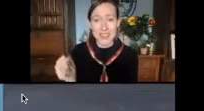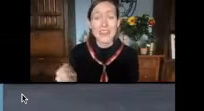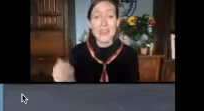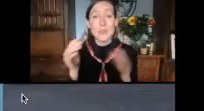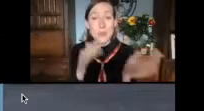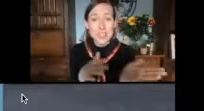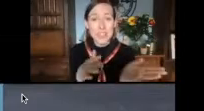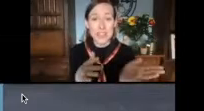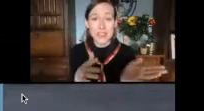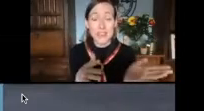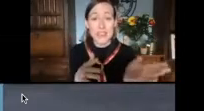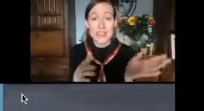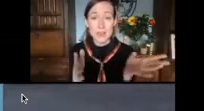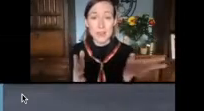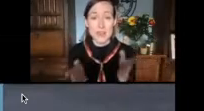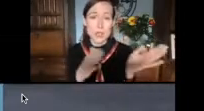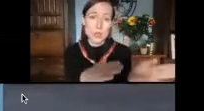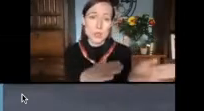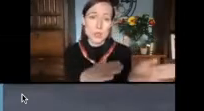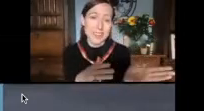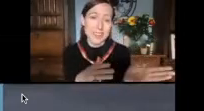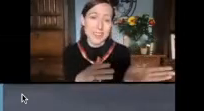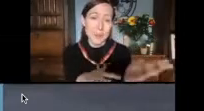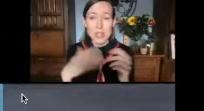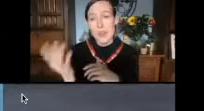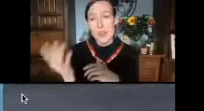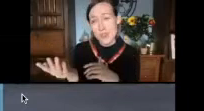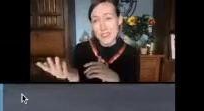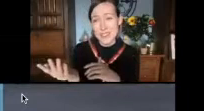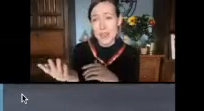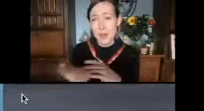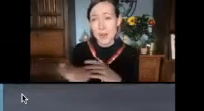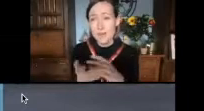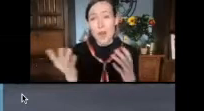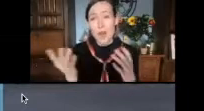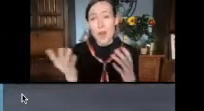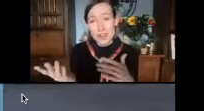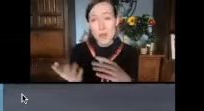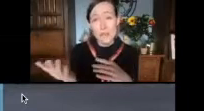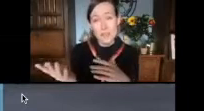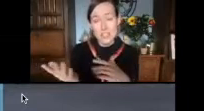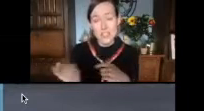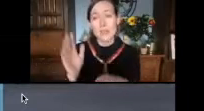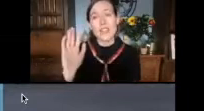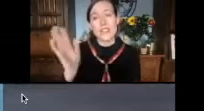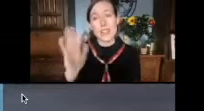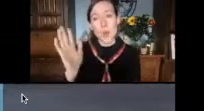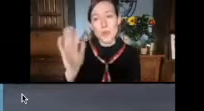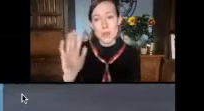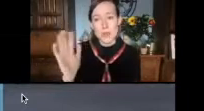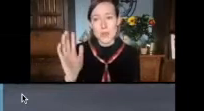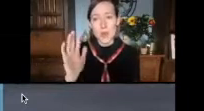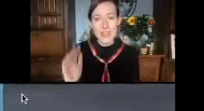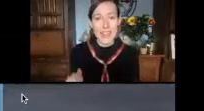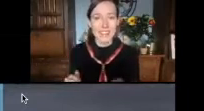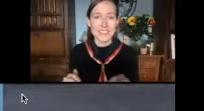identify British sign if a deaf person is using British Sign Language versus American or French, because they will only be